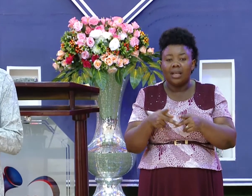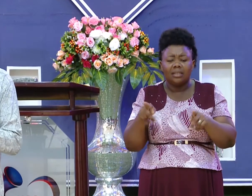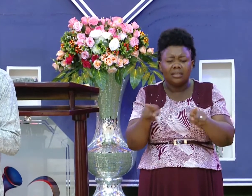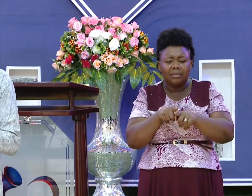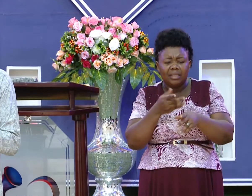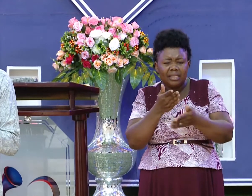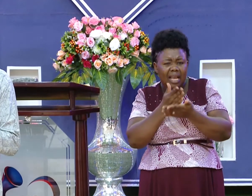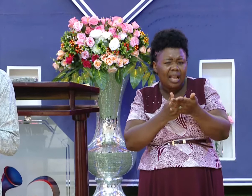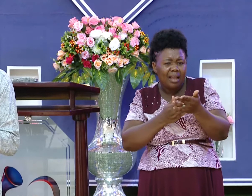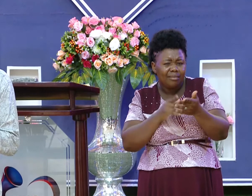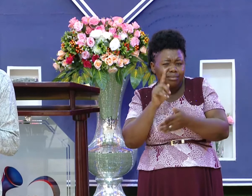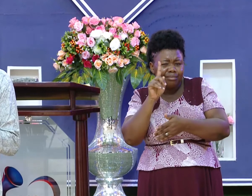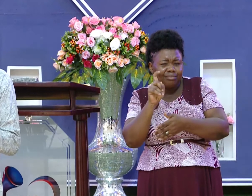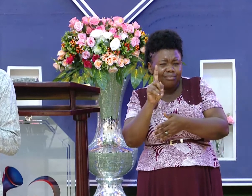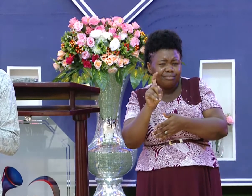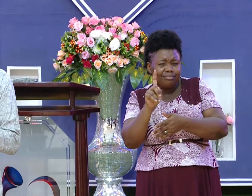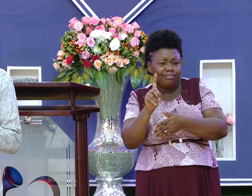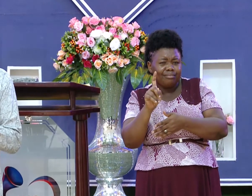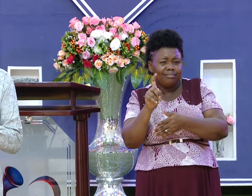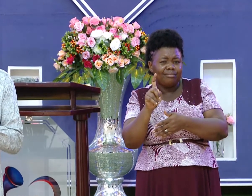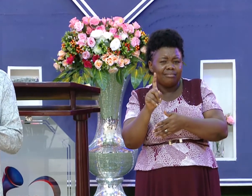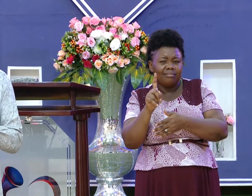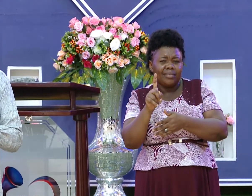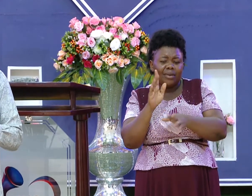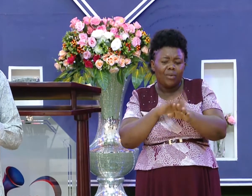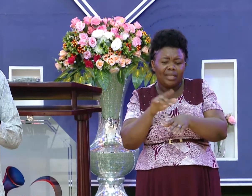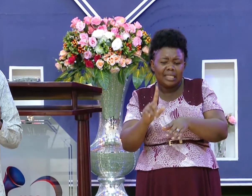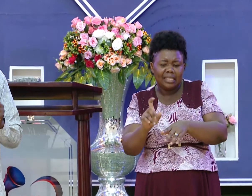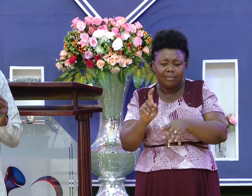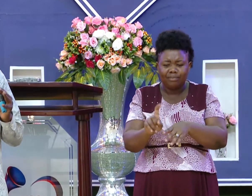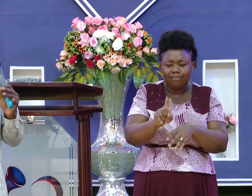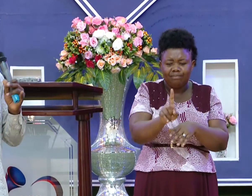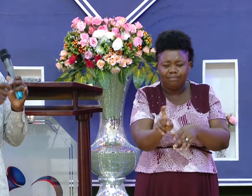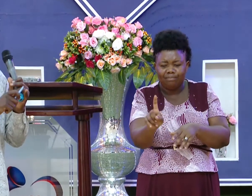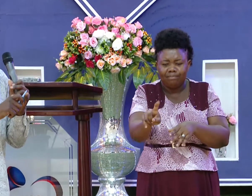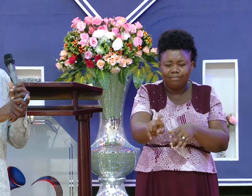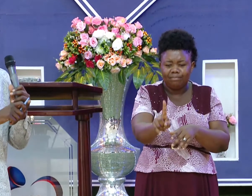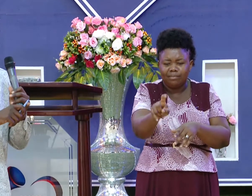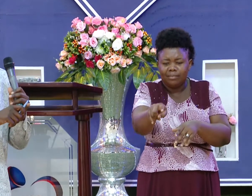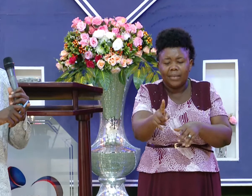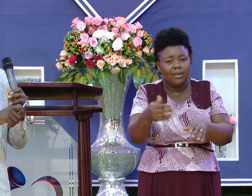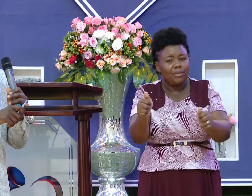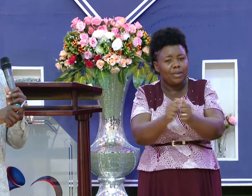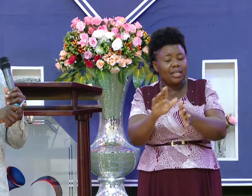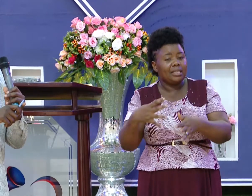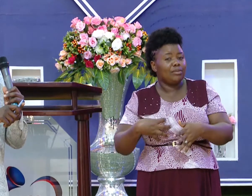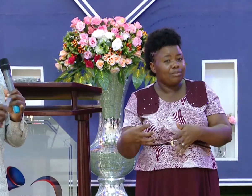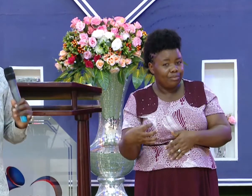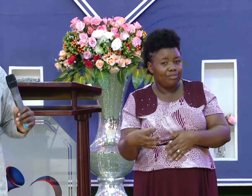who are like this insect called Kasenyanku. When this insect is walking, walks with